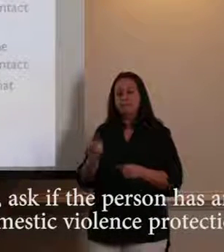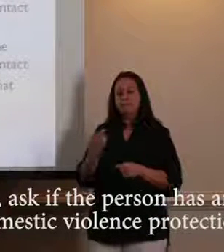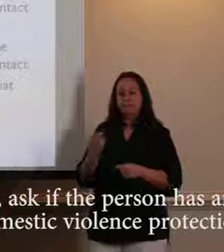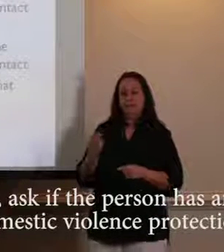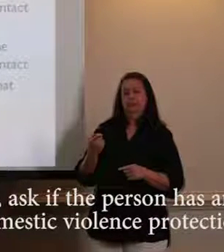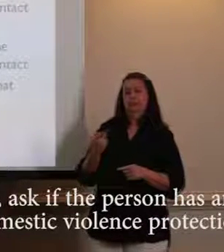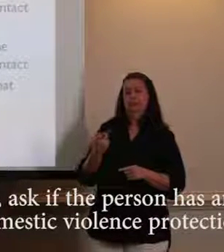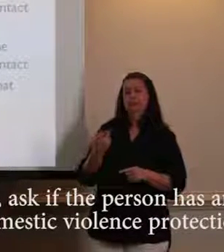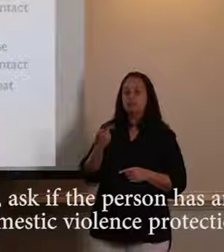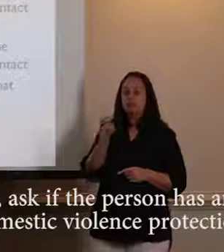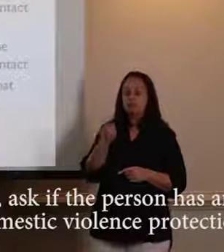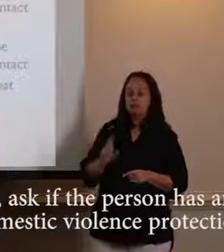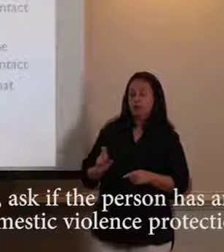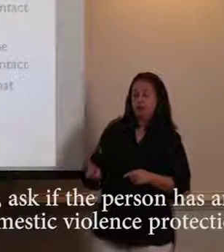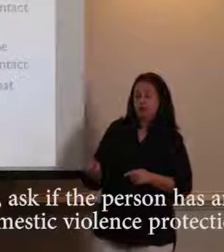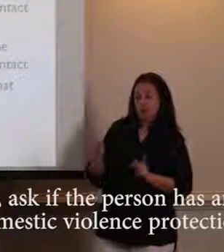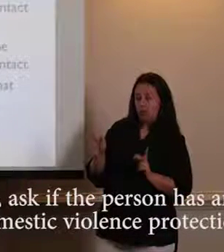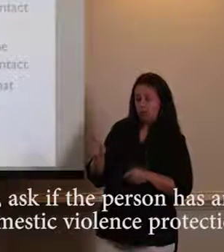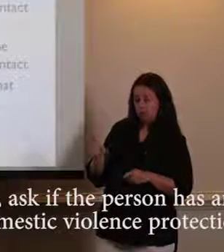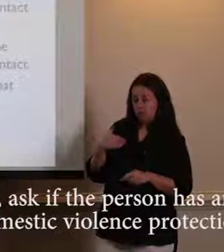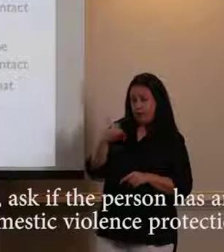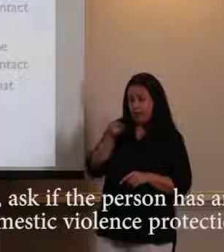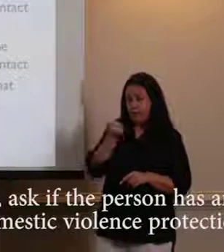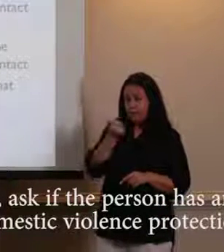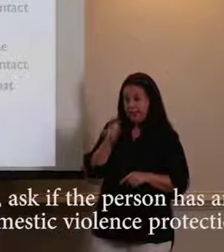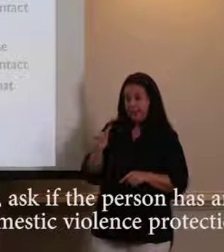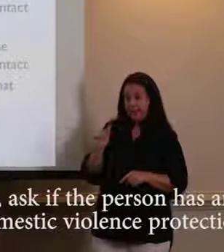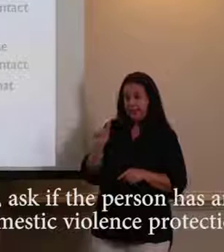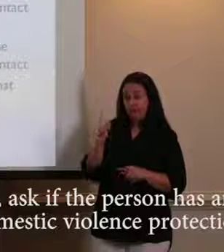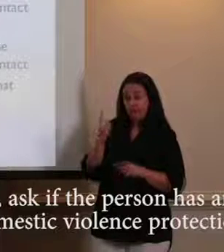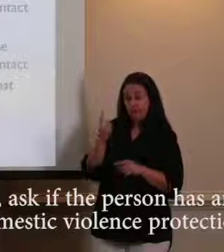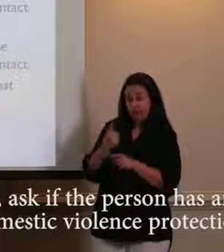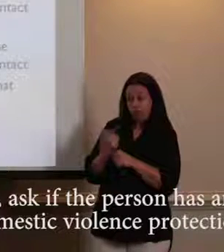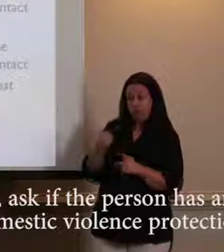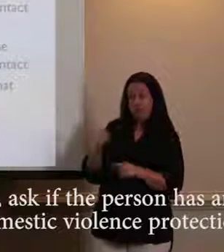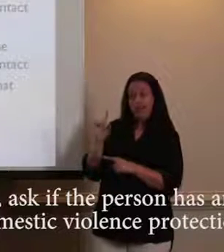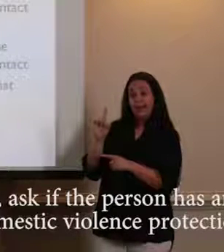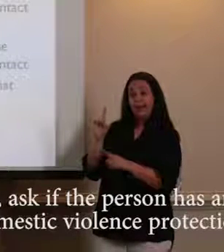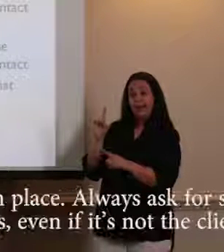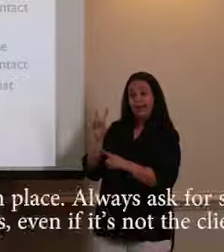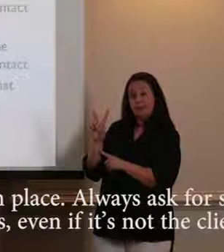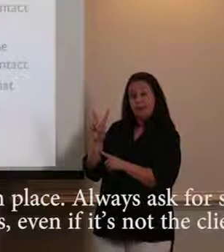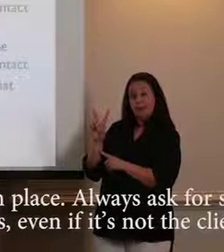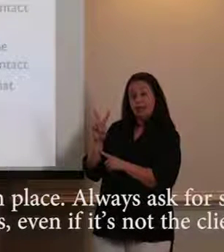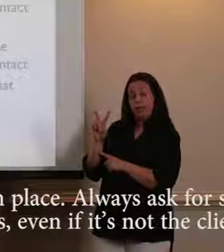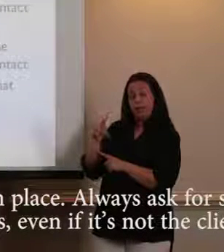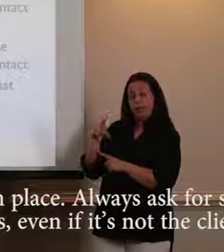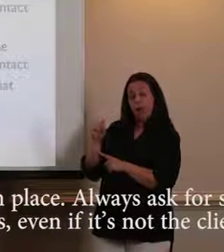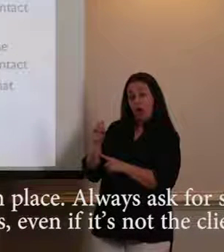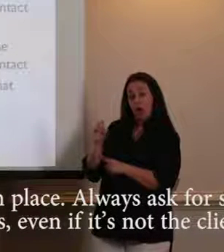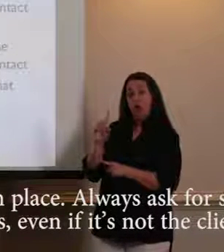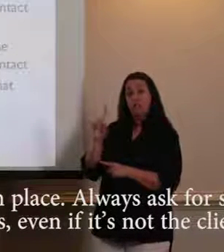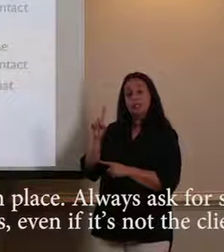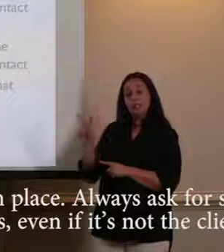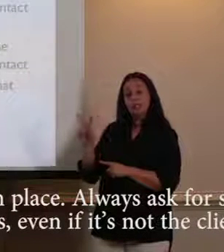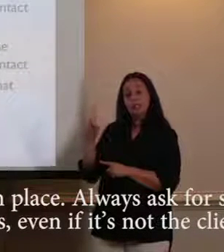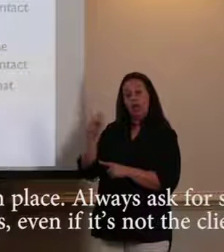ask if the person has any current DVPO, which are domestic violence protection orders, or no contact orders in